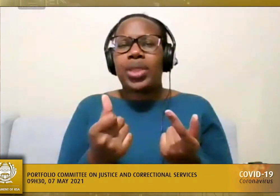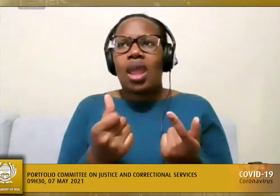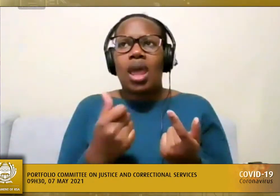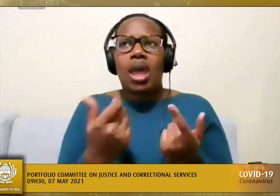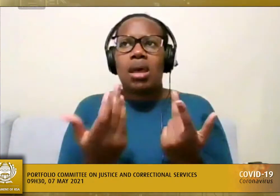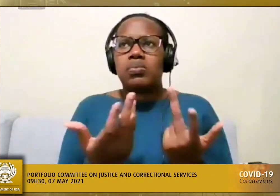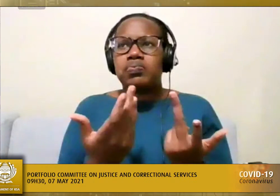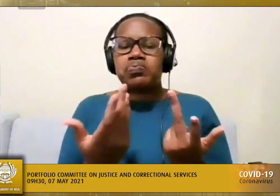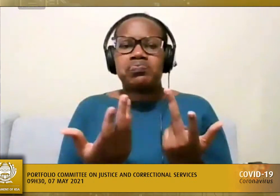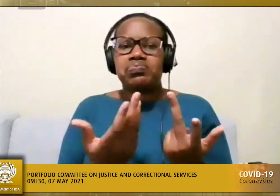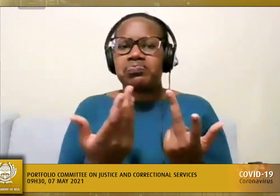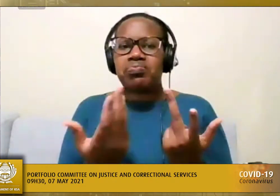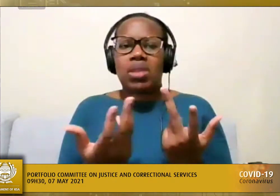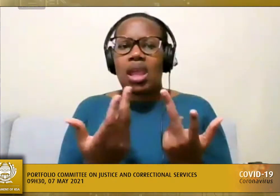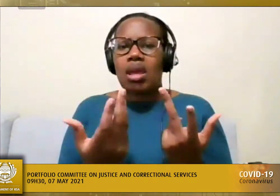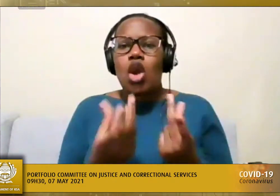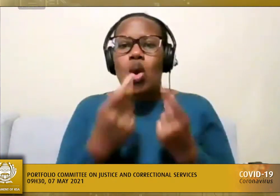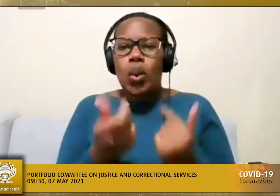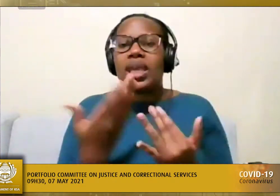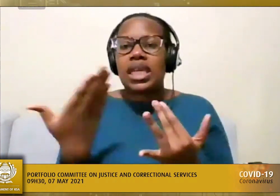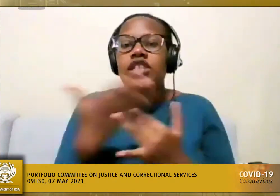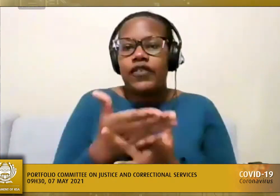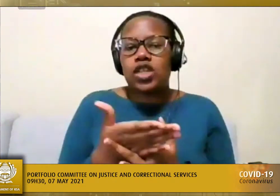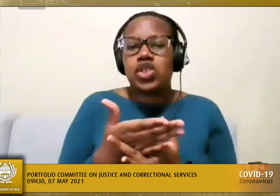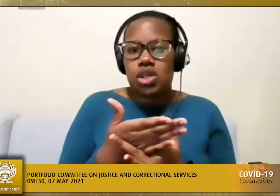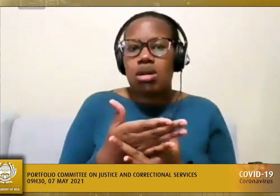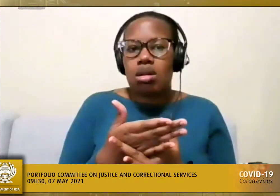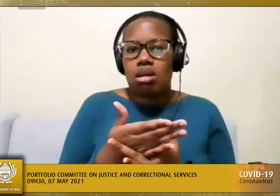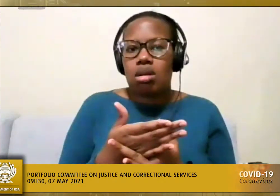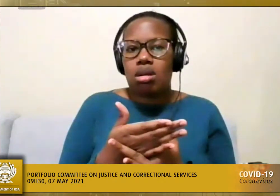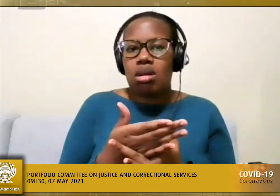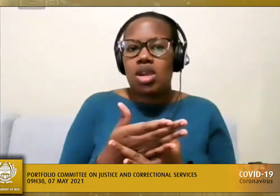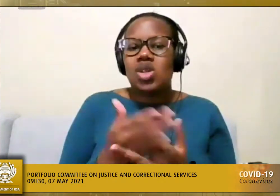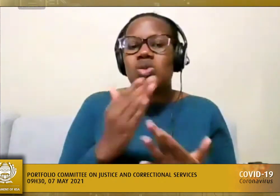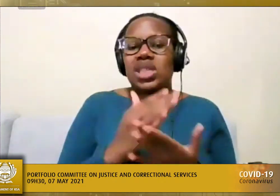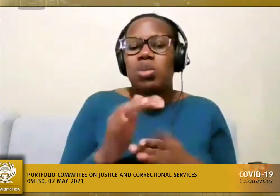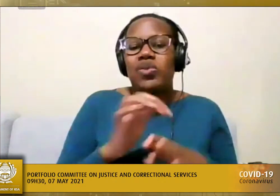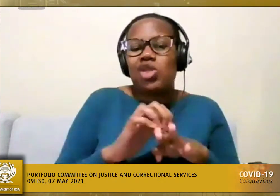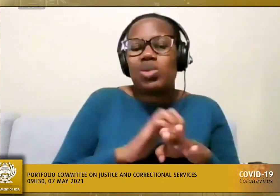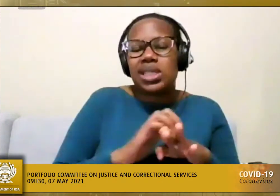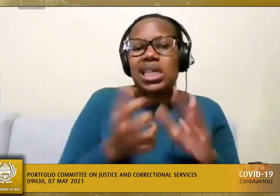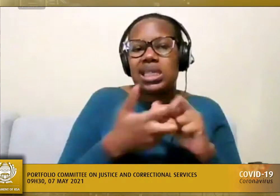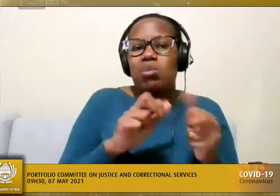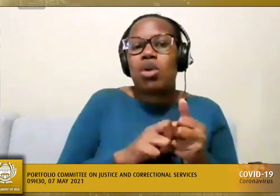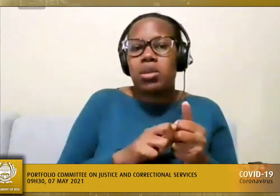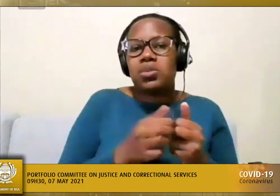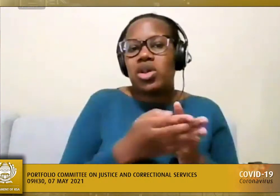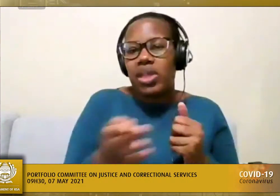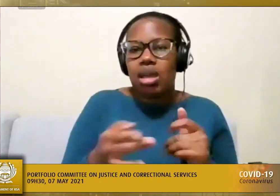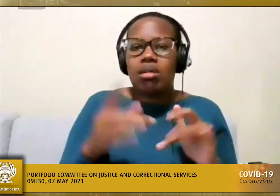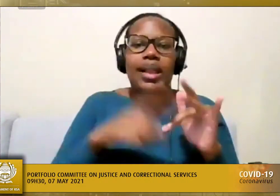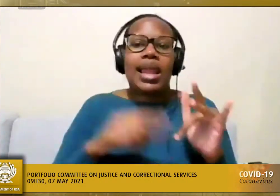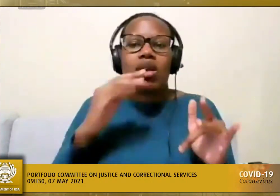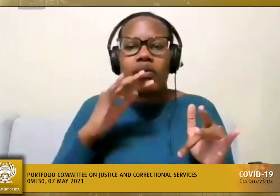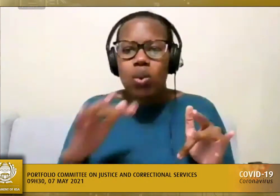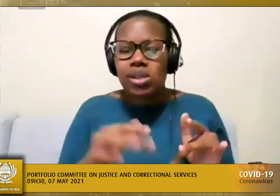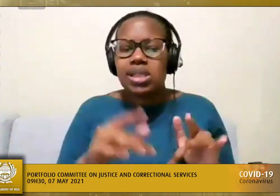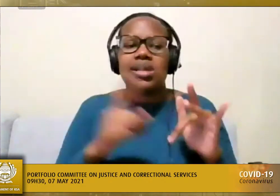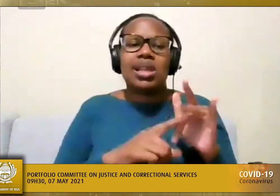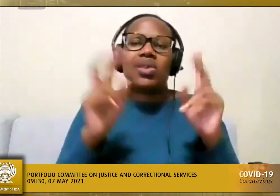um interventions through some of the irritating problems that are the lack of water lack of